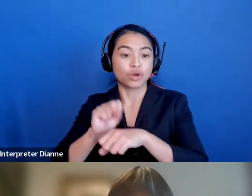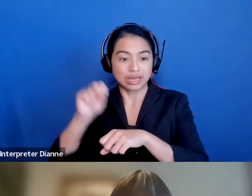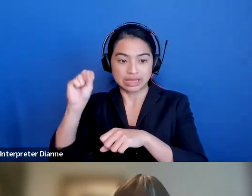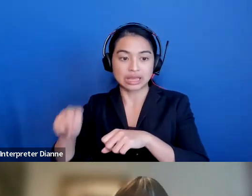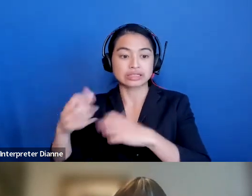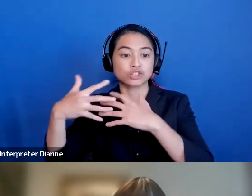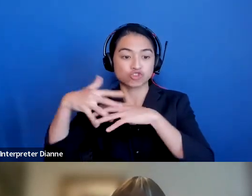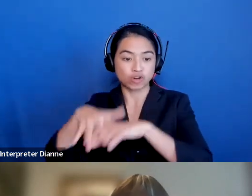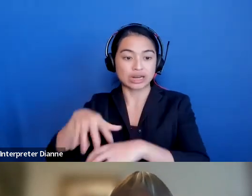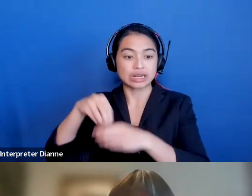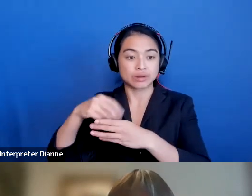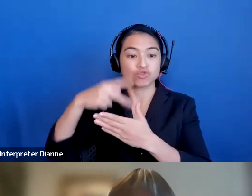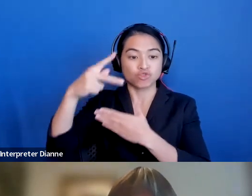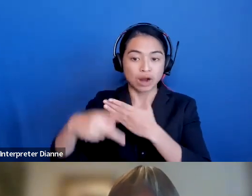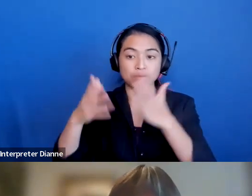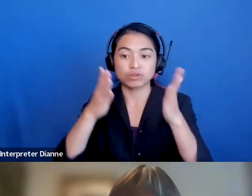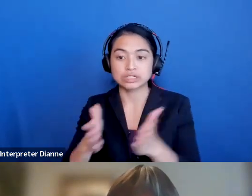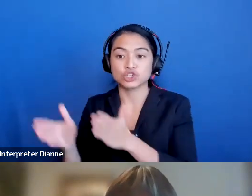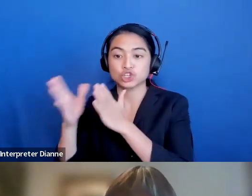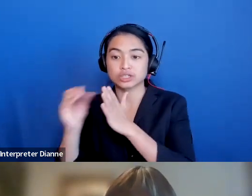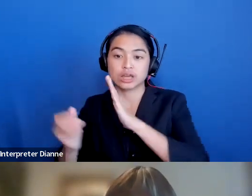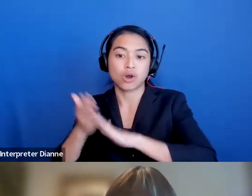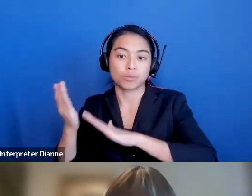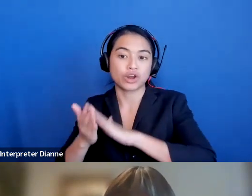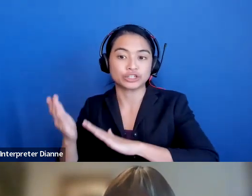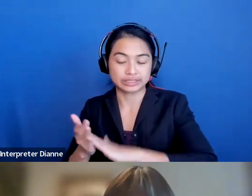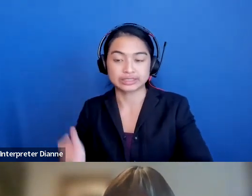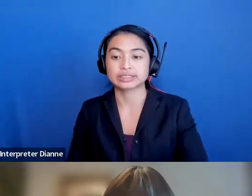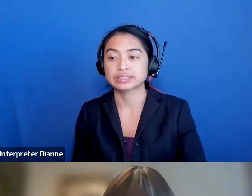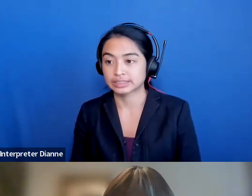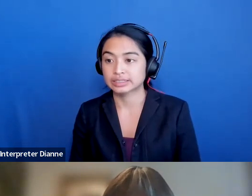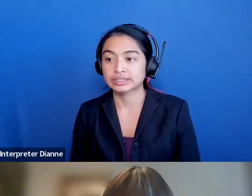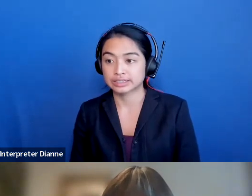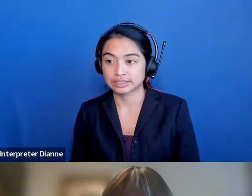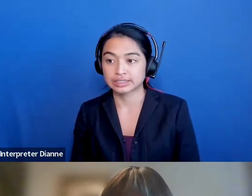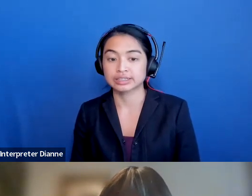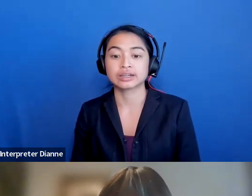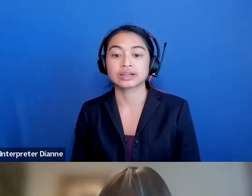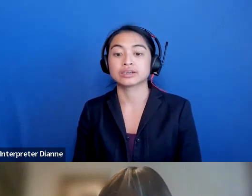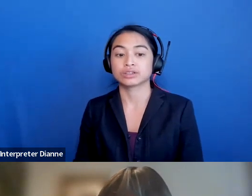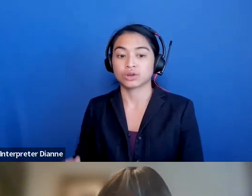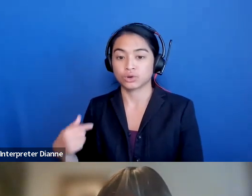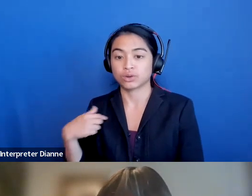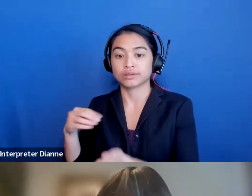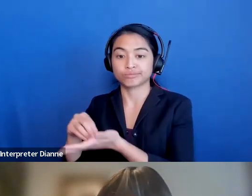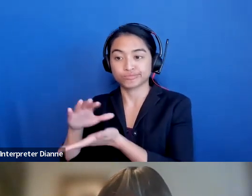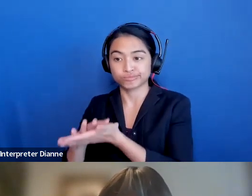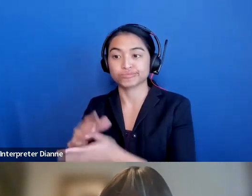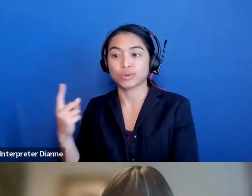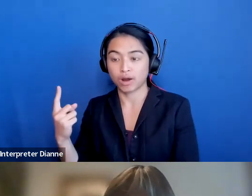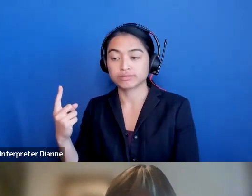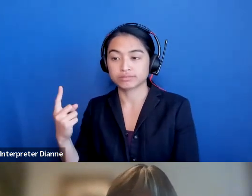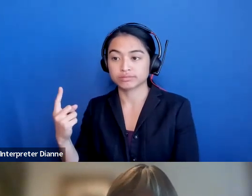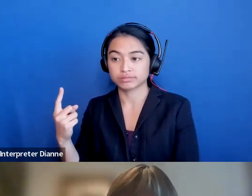into program procedures and operations. And these folks ended up scoring a 1